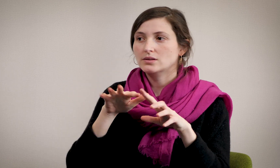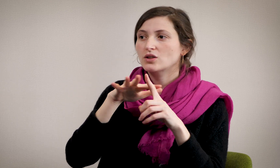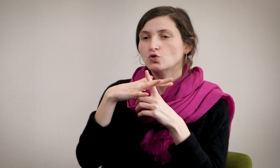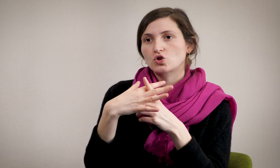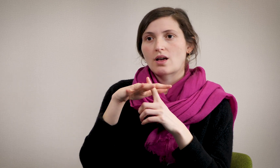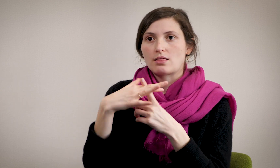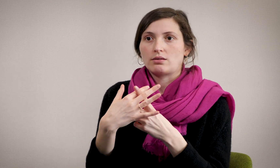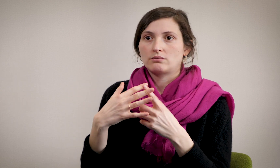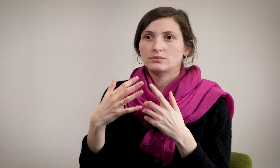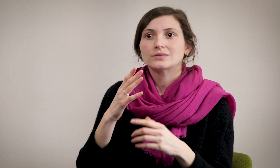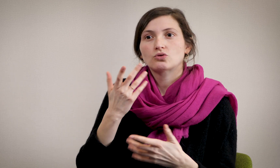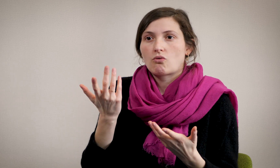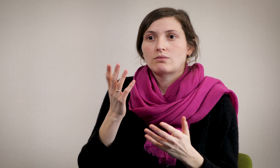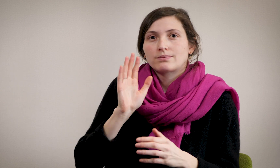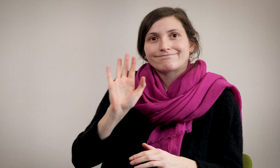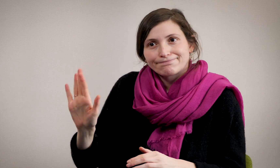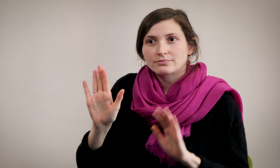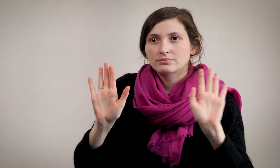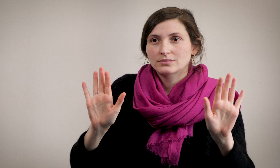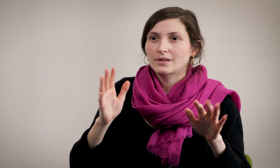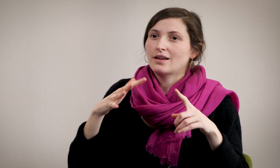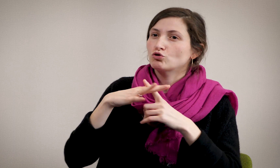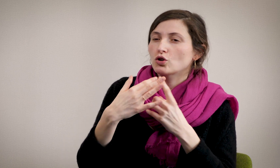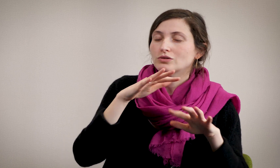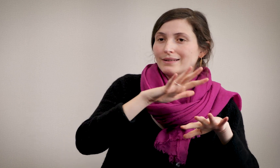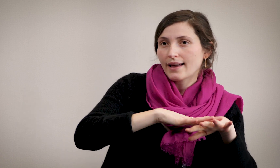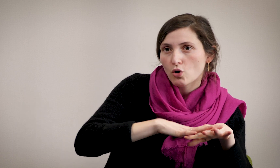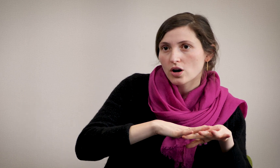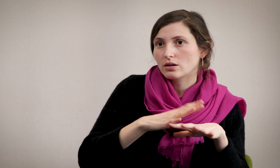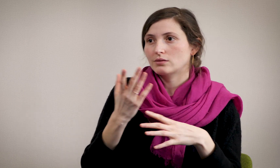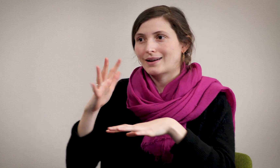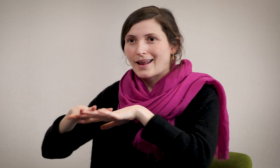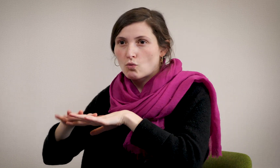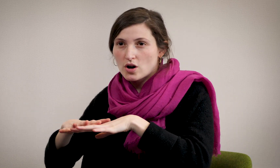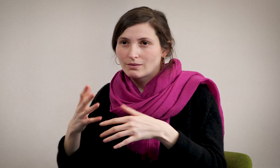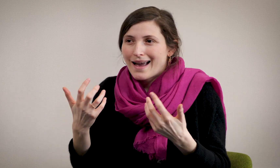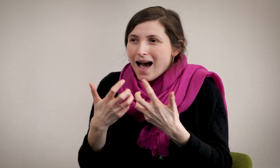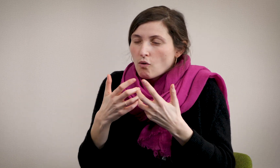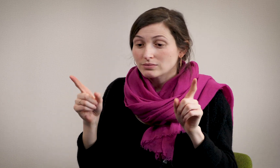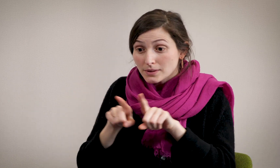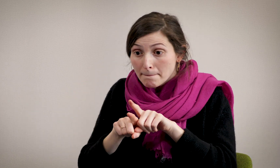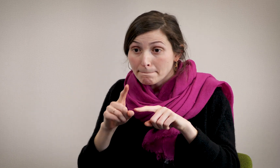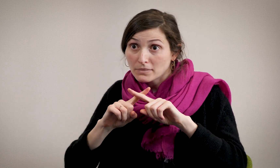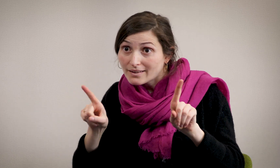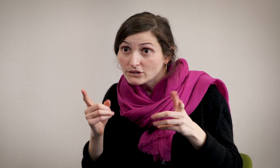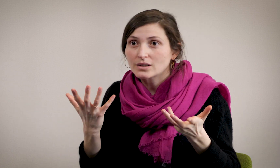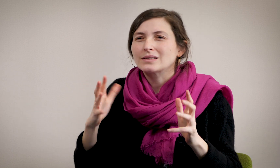context of these two different environments and communities and how social context and networks and morphological structure influence